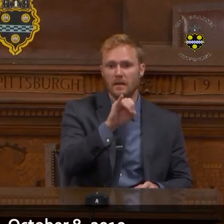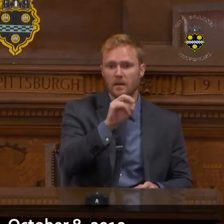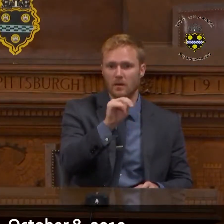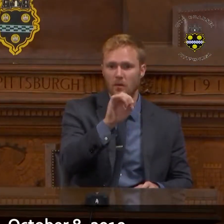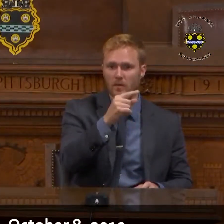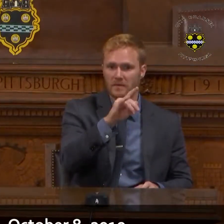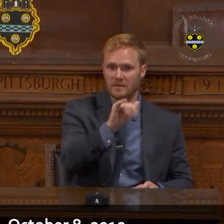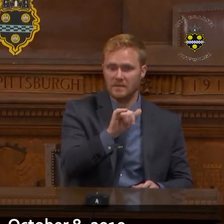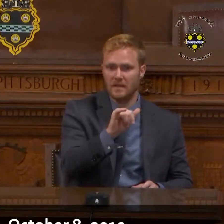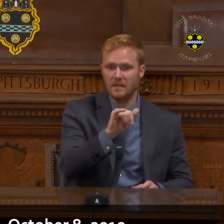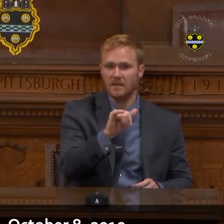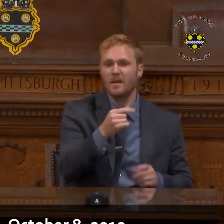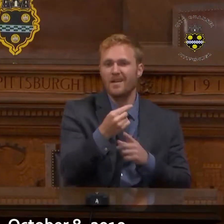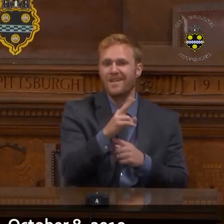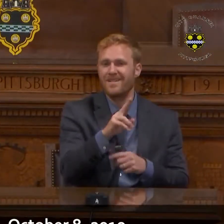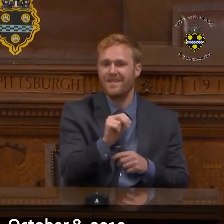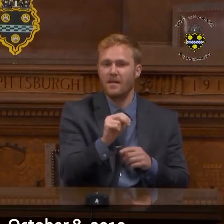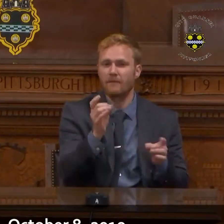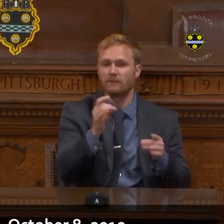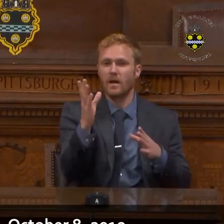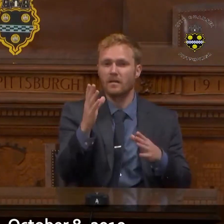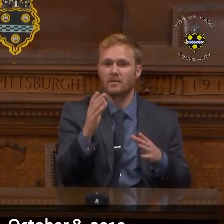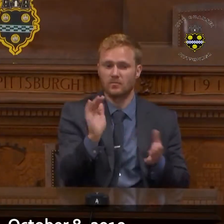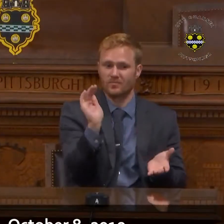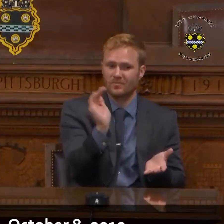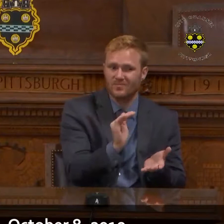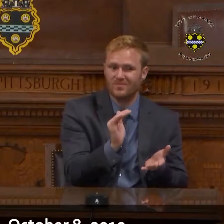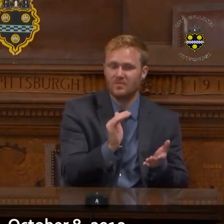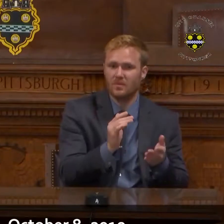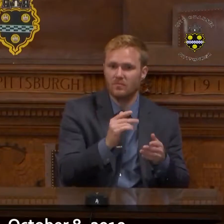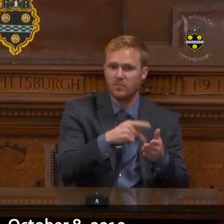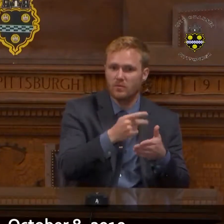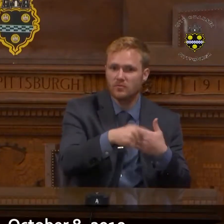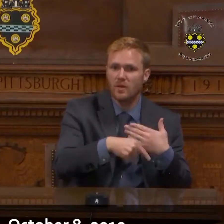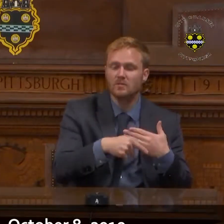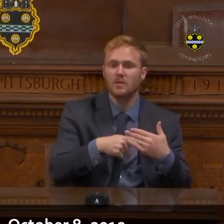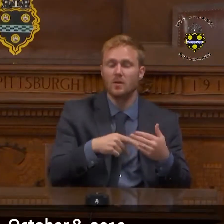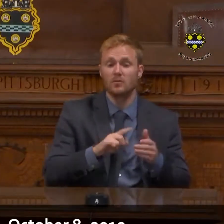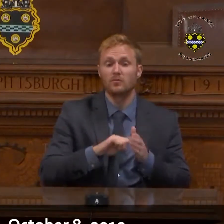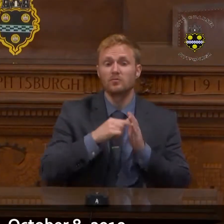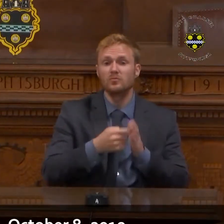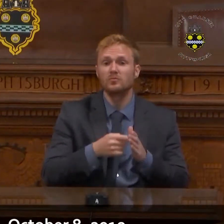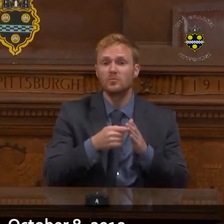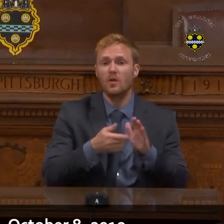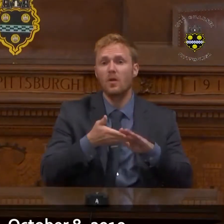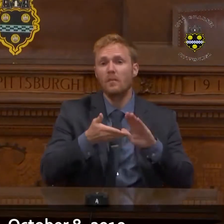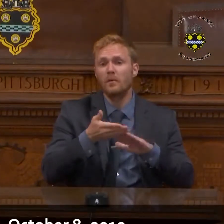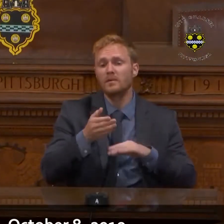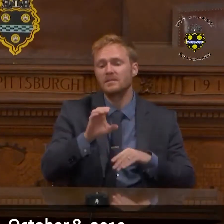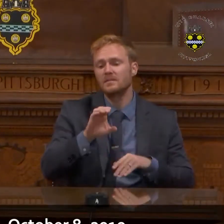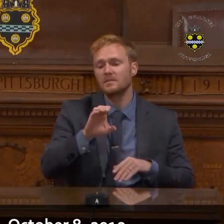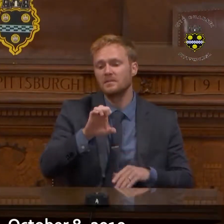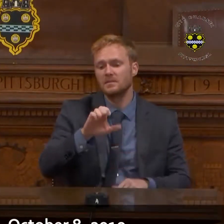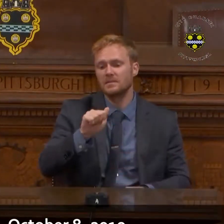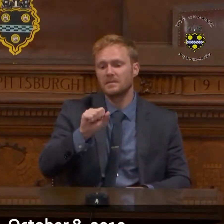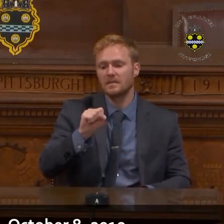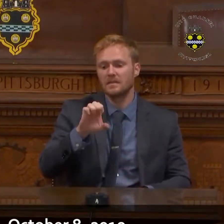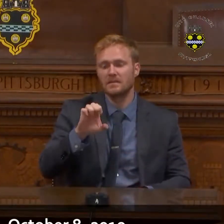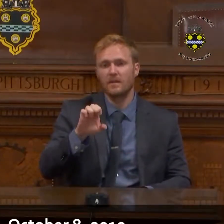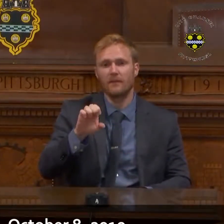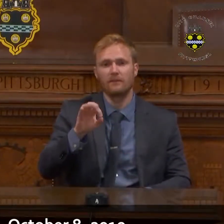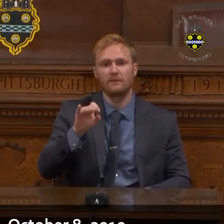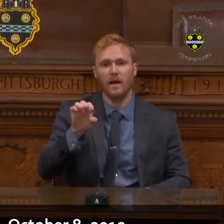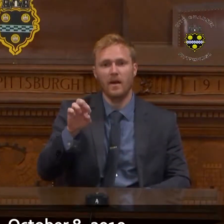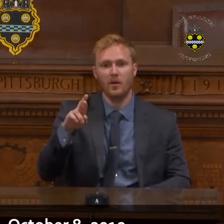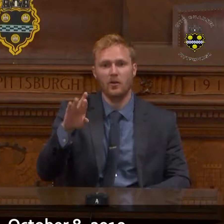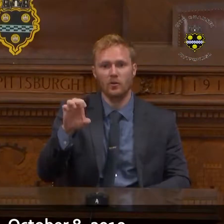Reduction Initiative to add Operation Ceasefire outreach workers and provide training and further